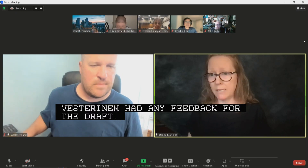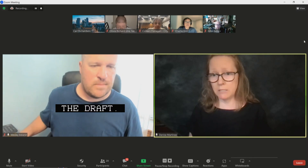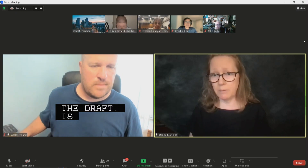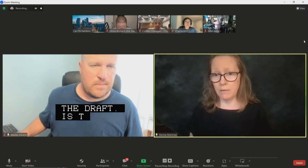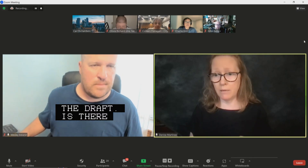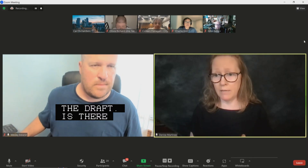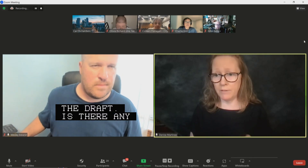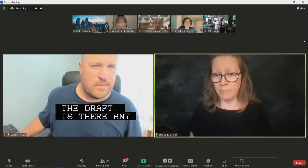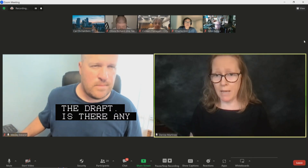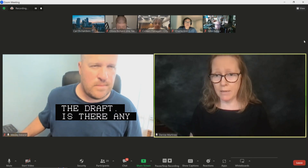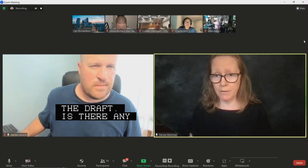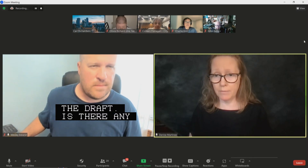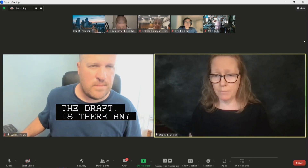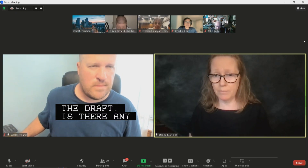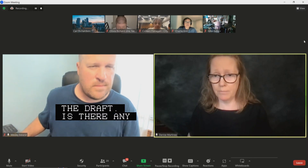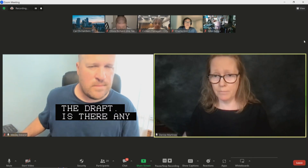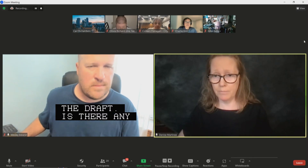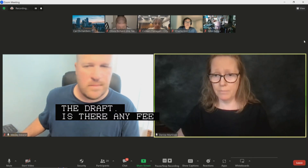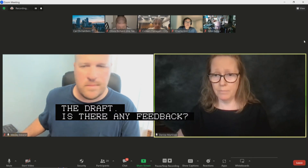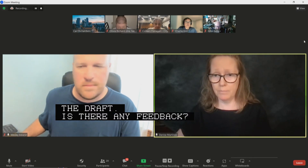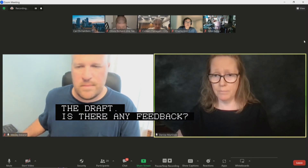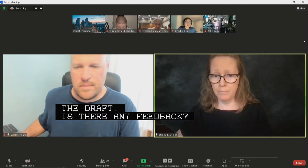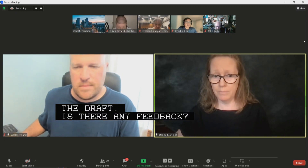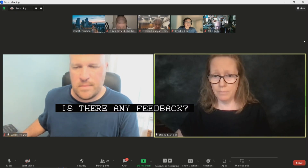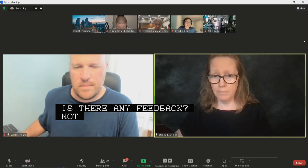Not updates, but any feedback?